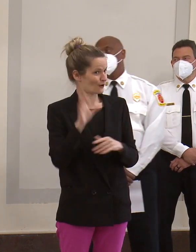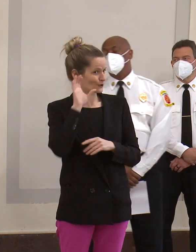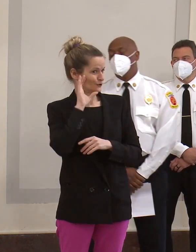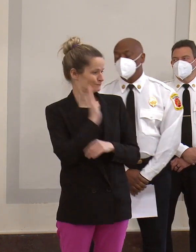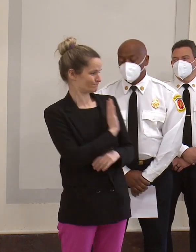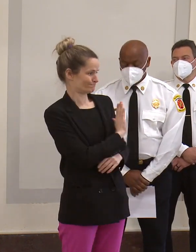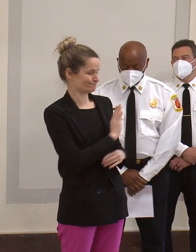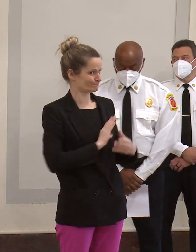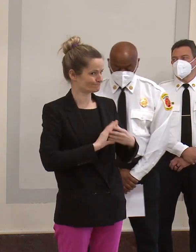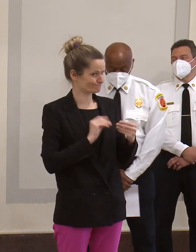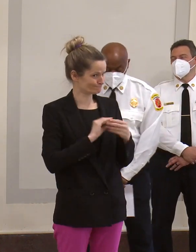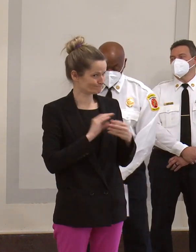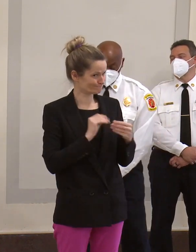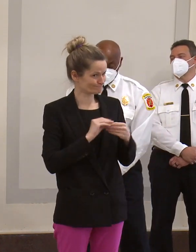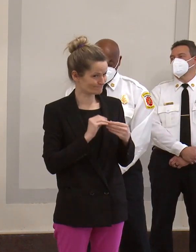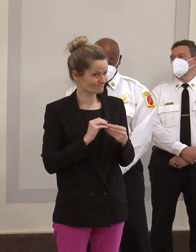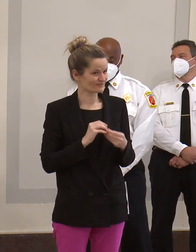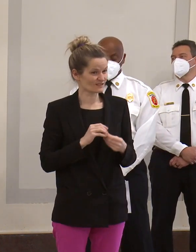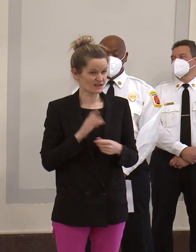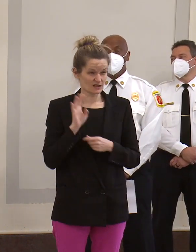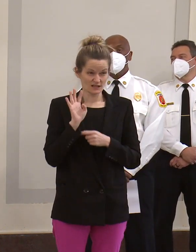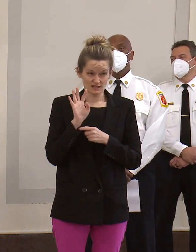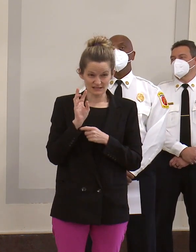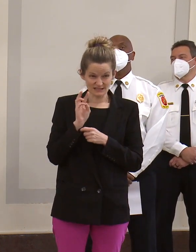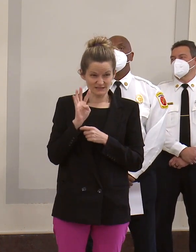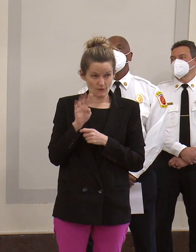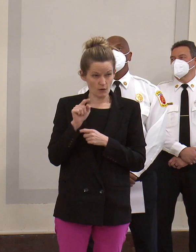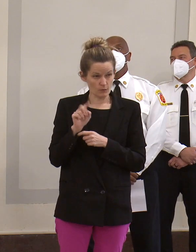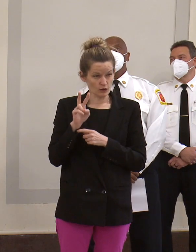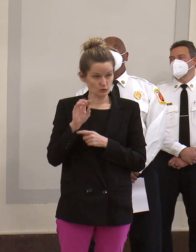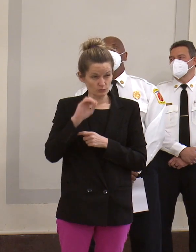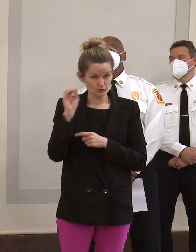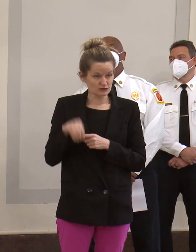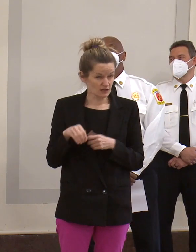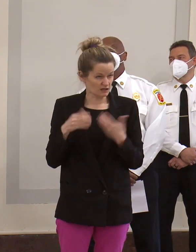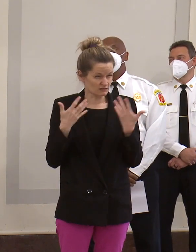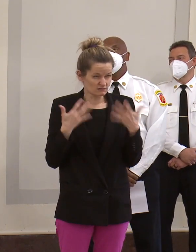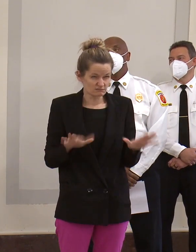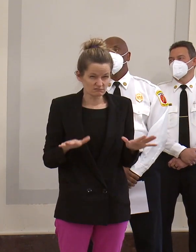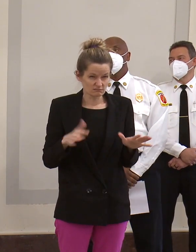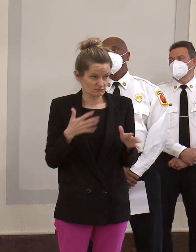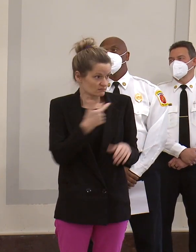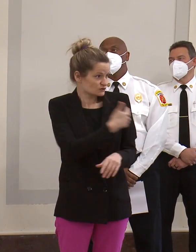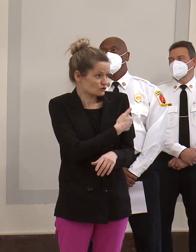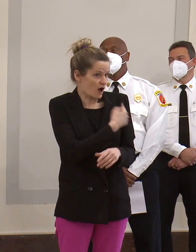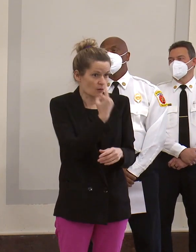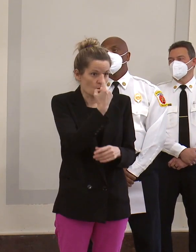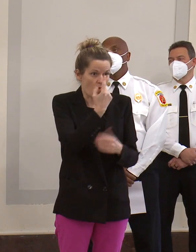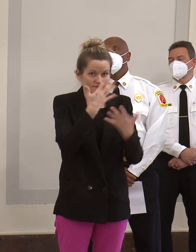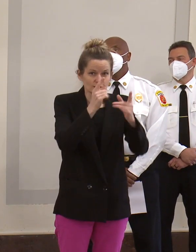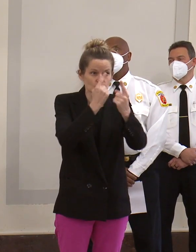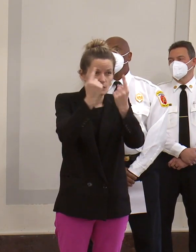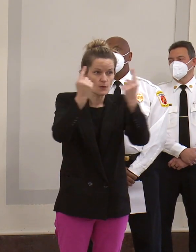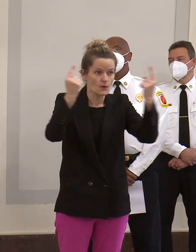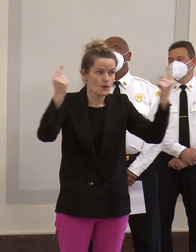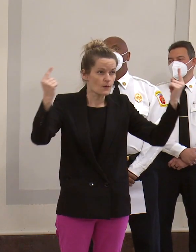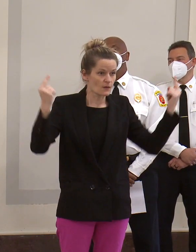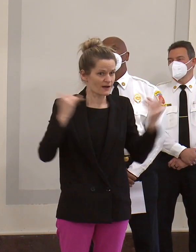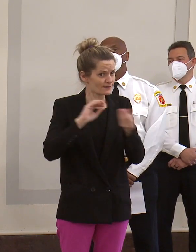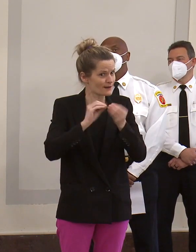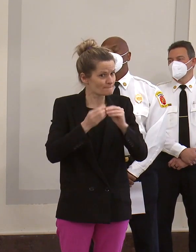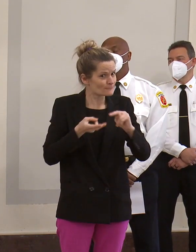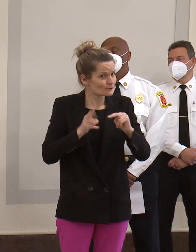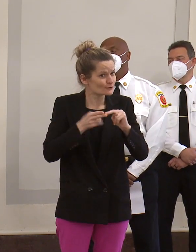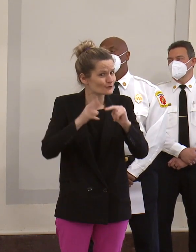64.2% of our city has had at least one dose of vaccination, and that number continues to grow. But we know that we would not be at